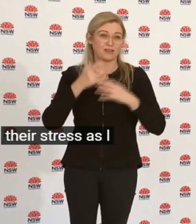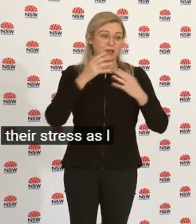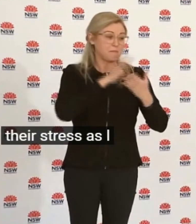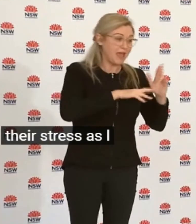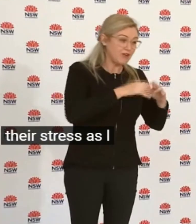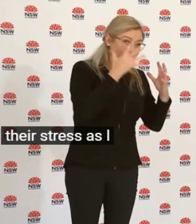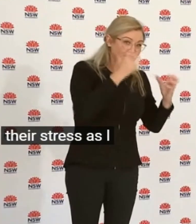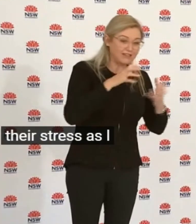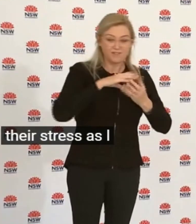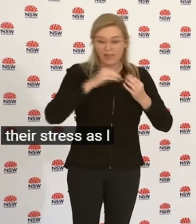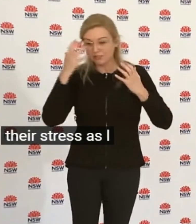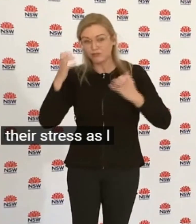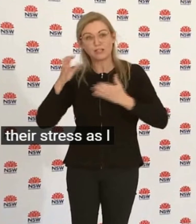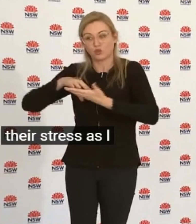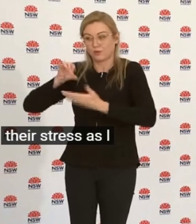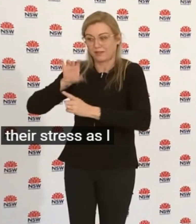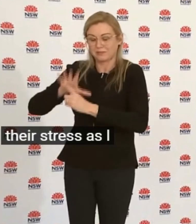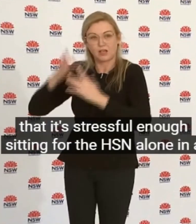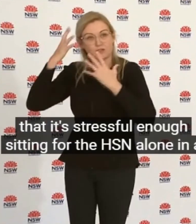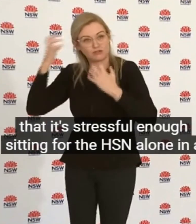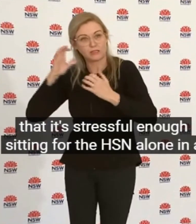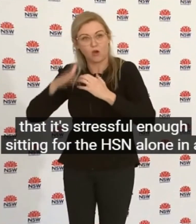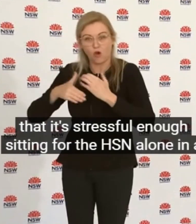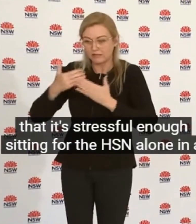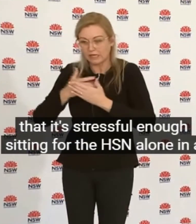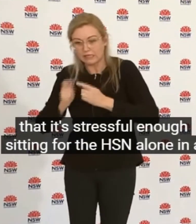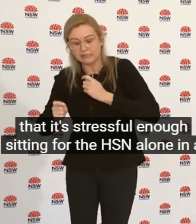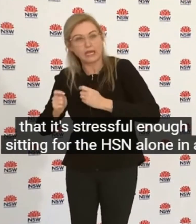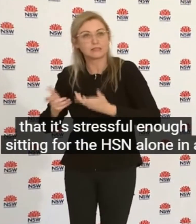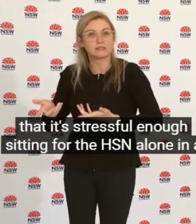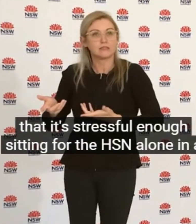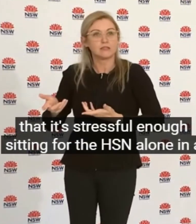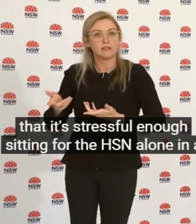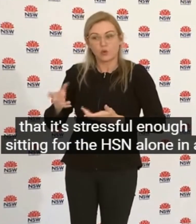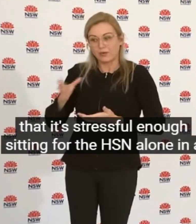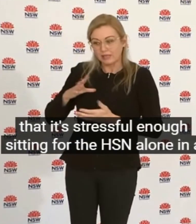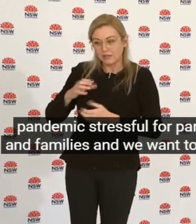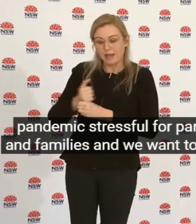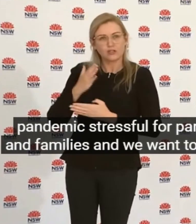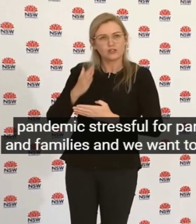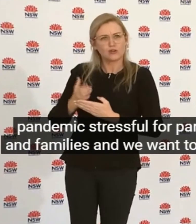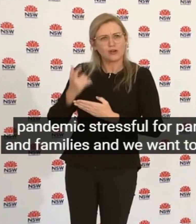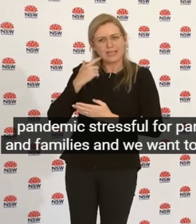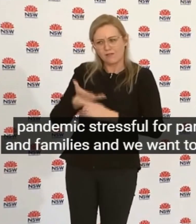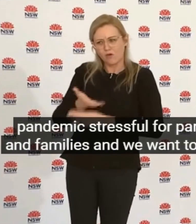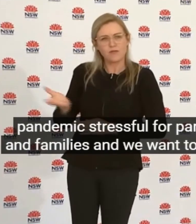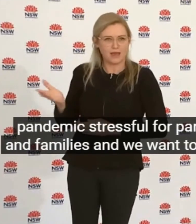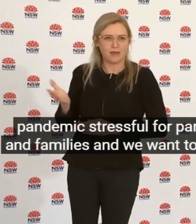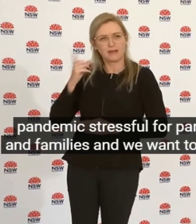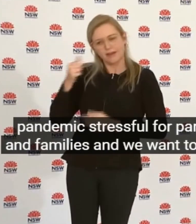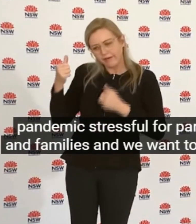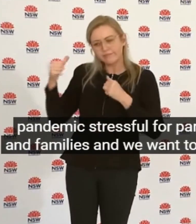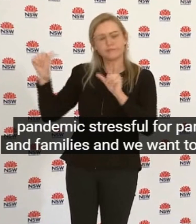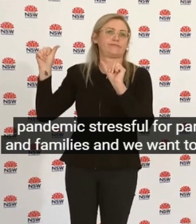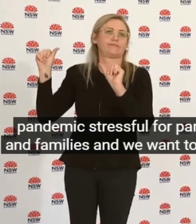and we want to make sure we provide those best opportunities in every which way we can. And we're doing a lot of work on how we can not only have